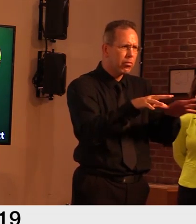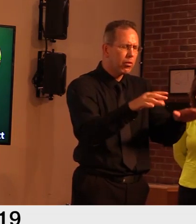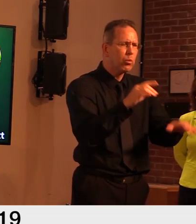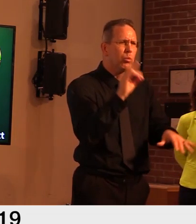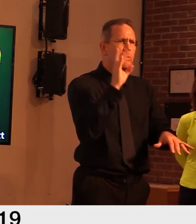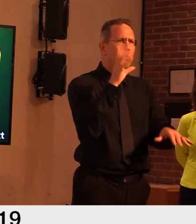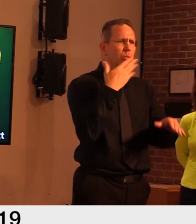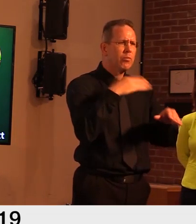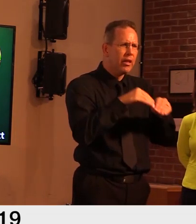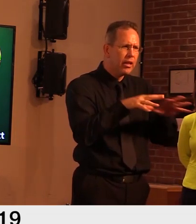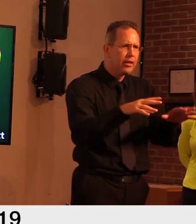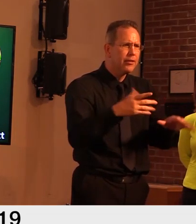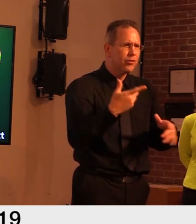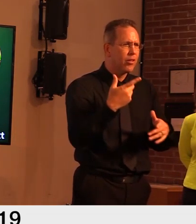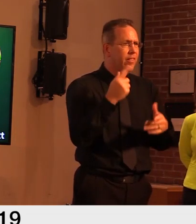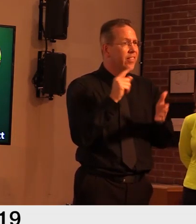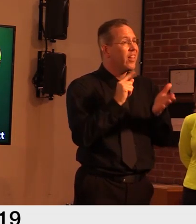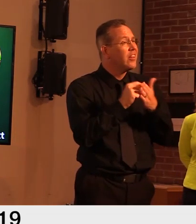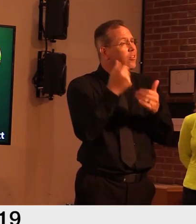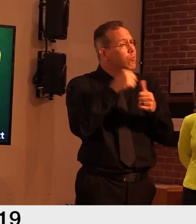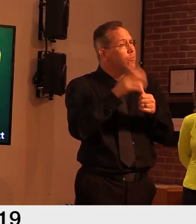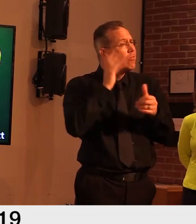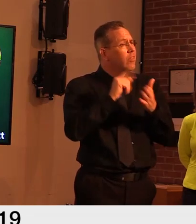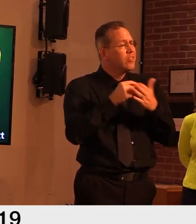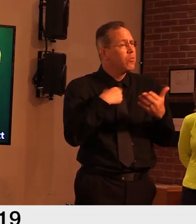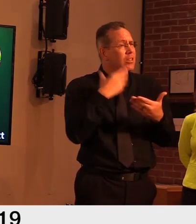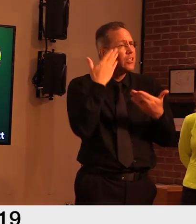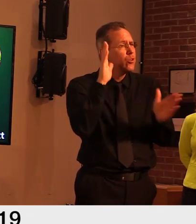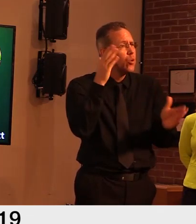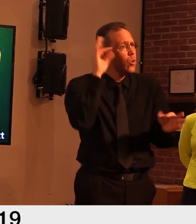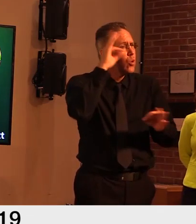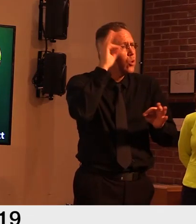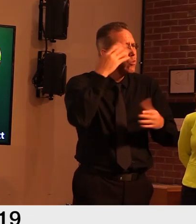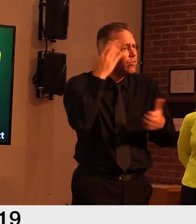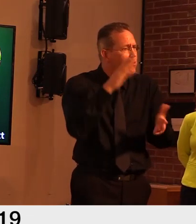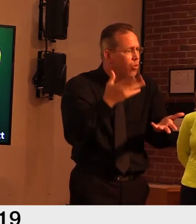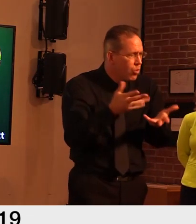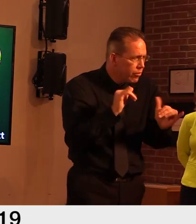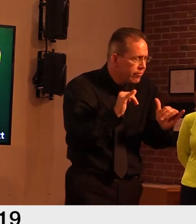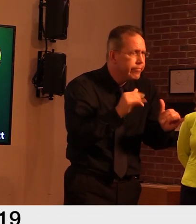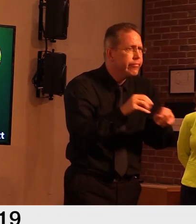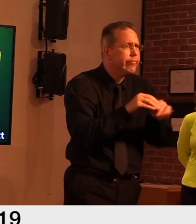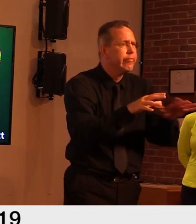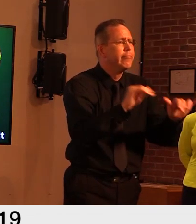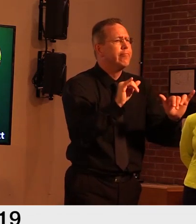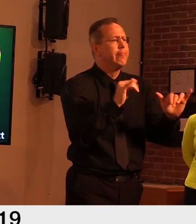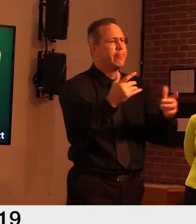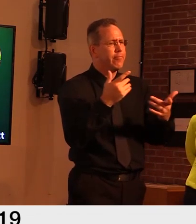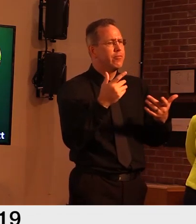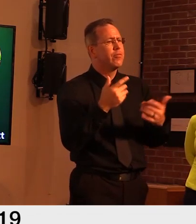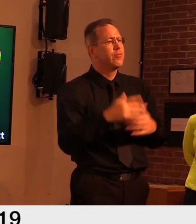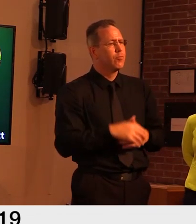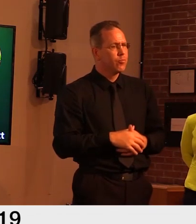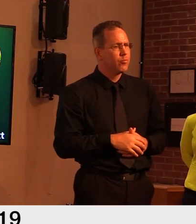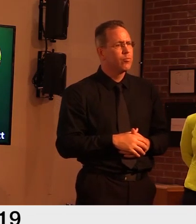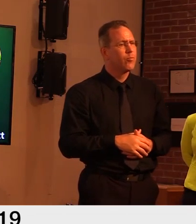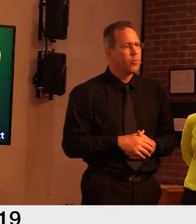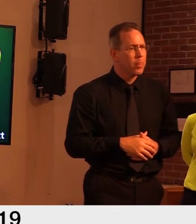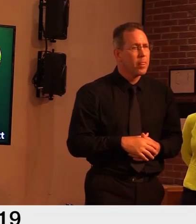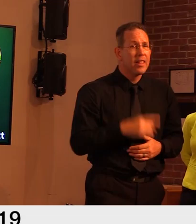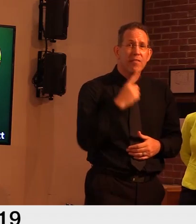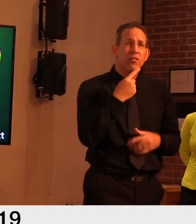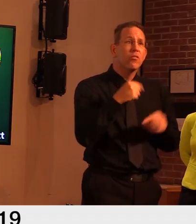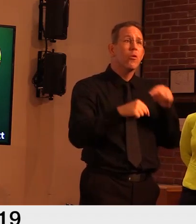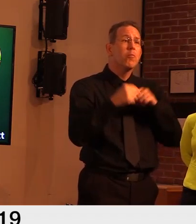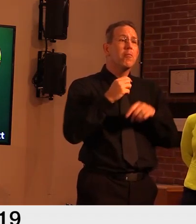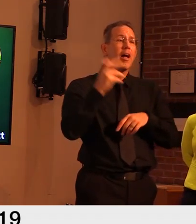We feel terrible that people have died. We feel terrible that people were infected. But at the same time, it